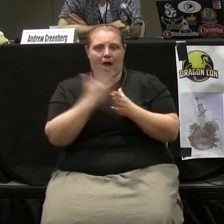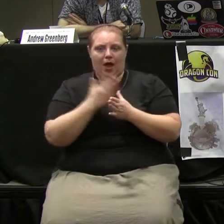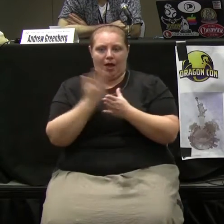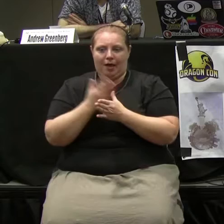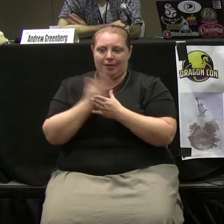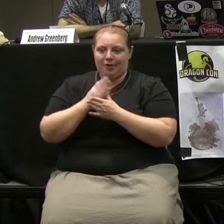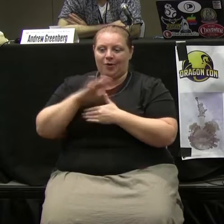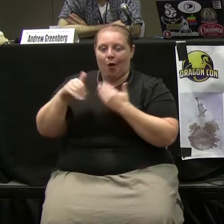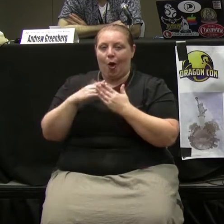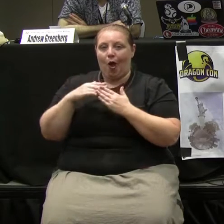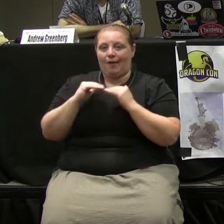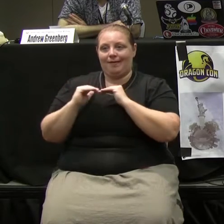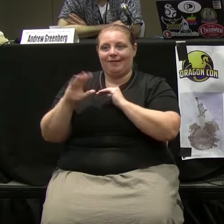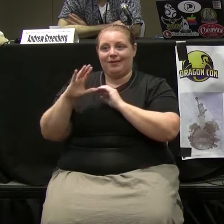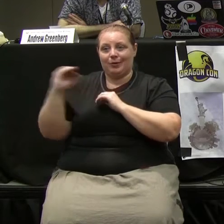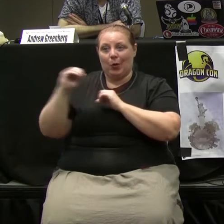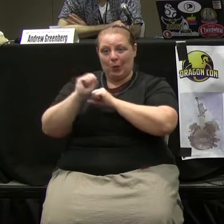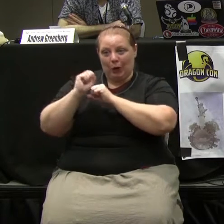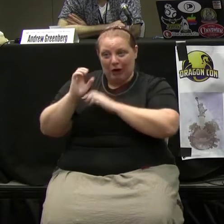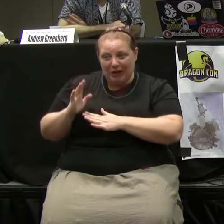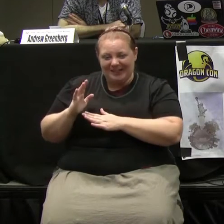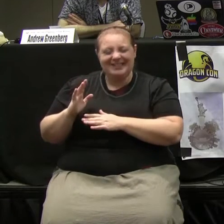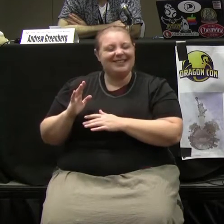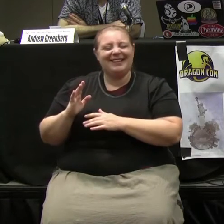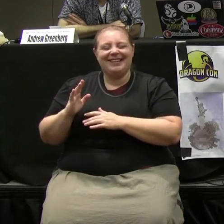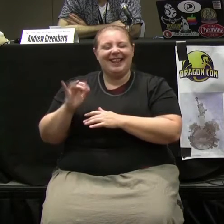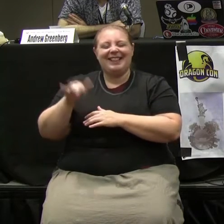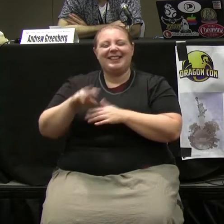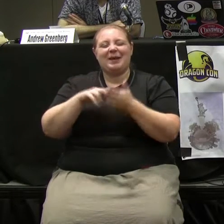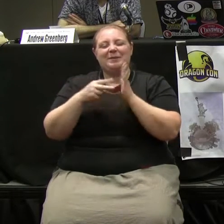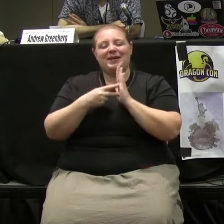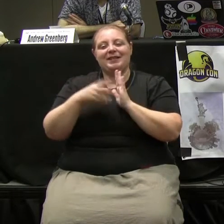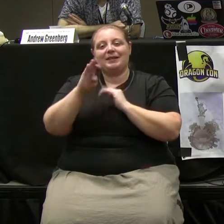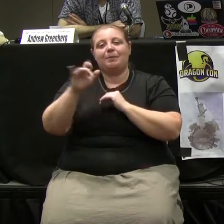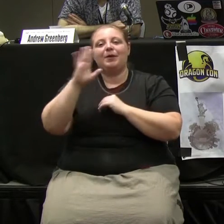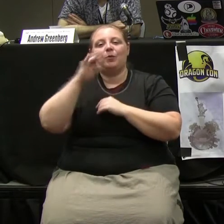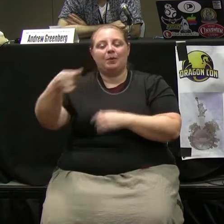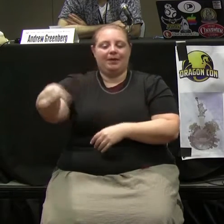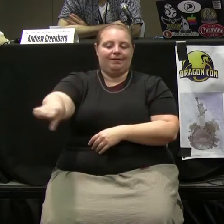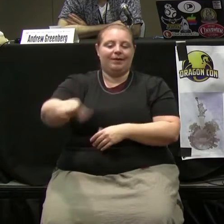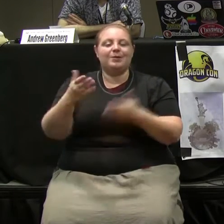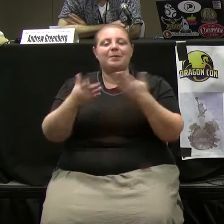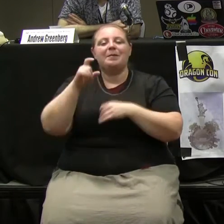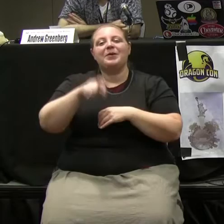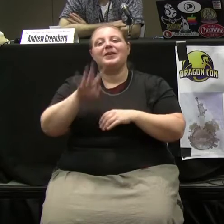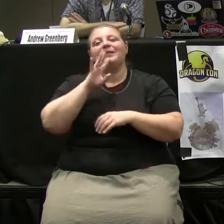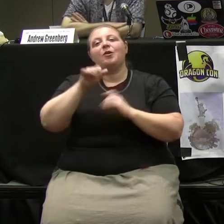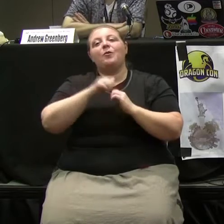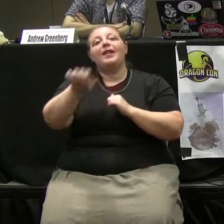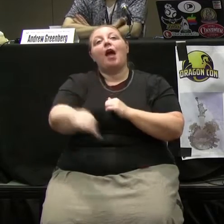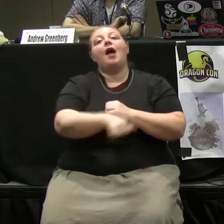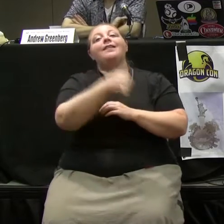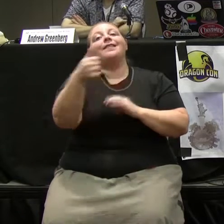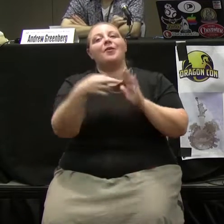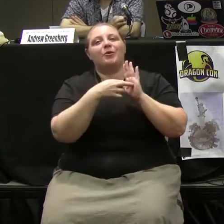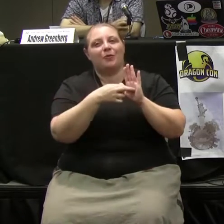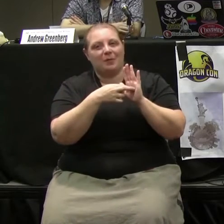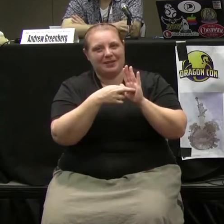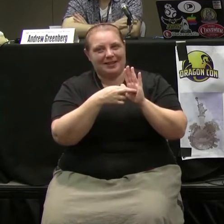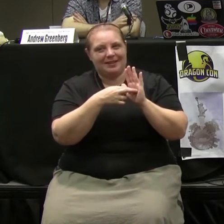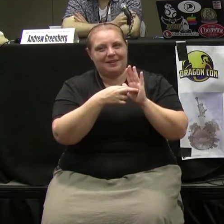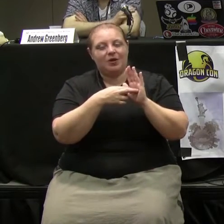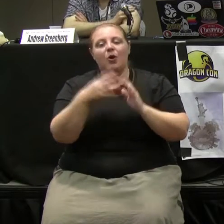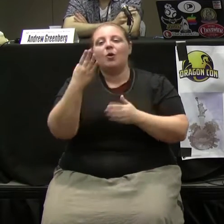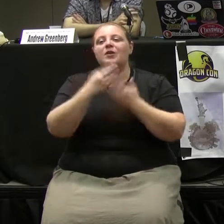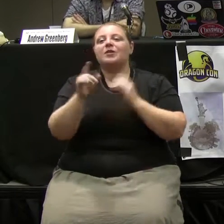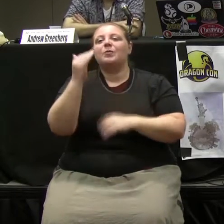everyone, chances are if they introduce a bill, it's just going to get ignored. And so you may need to go to another of your representatives, or go to a representative that you know